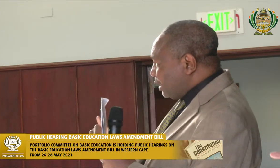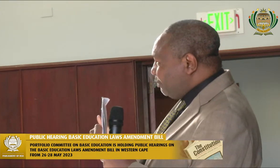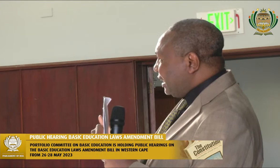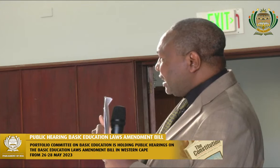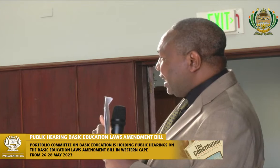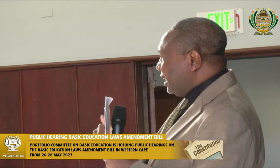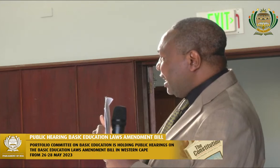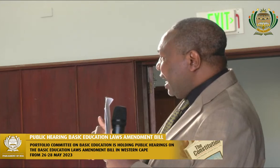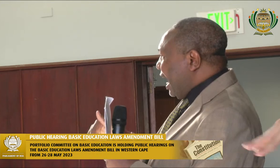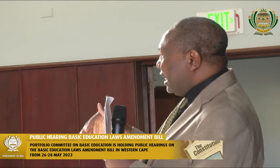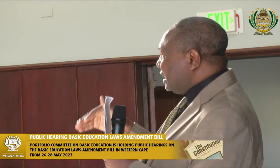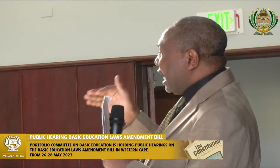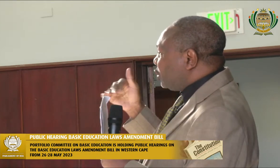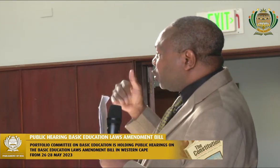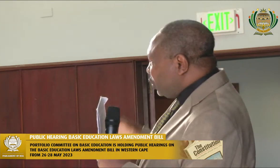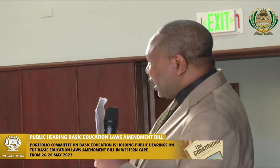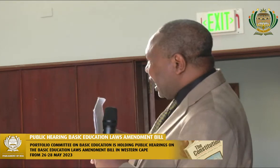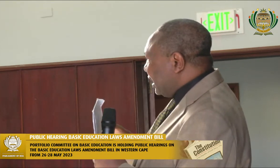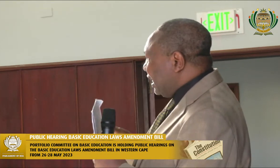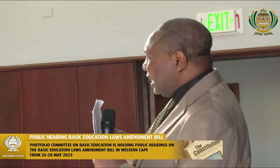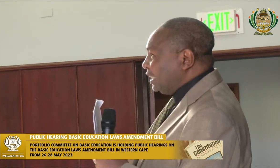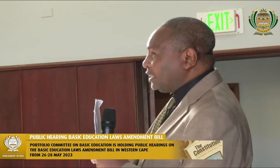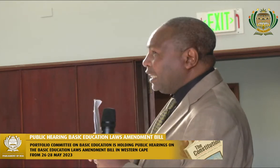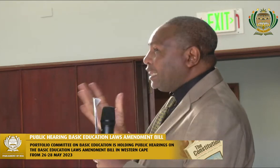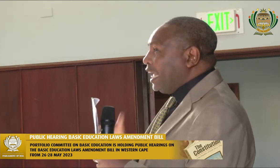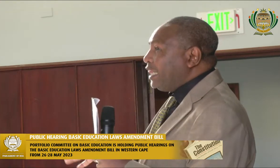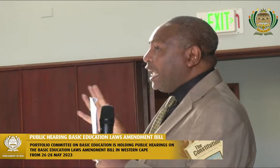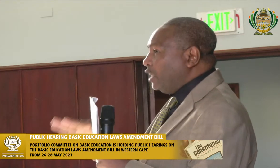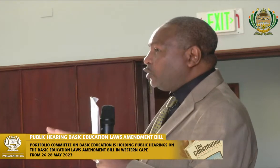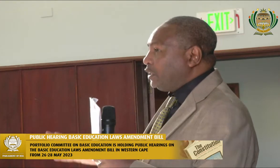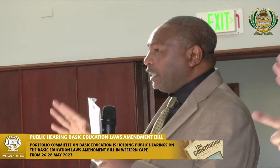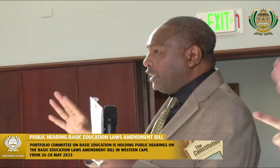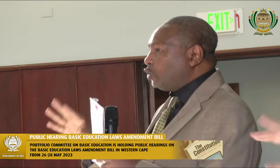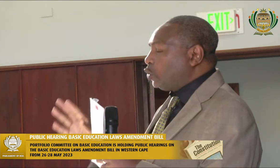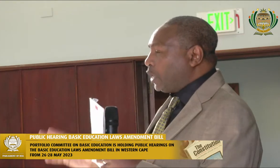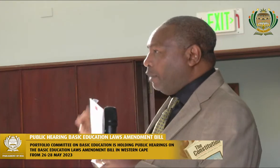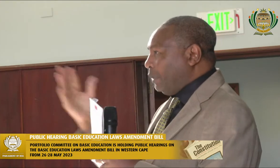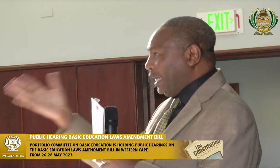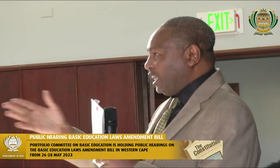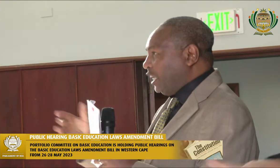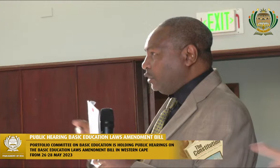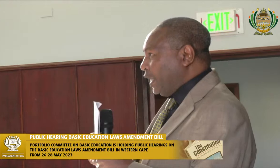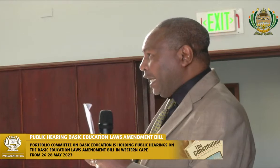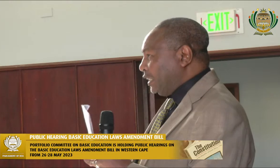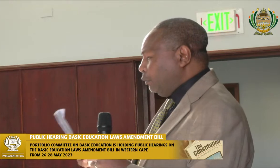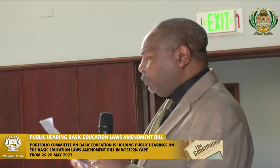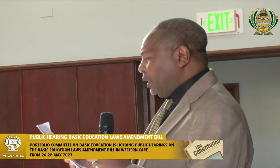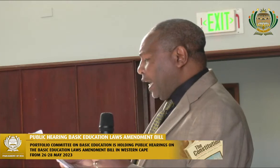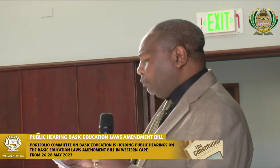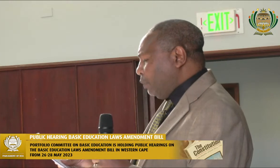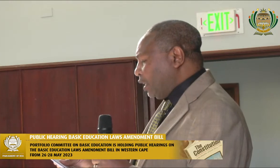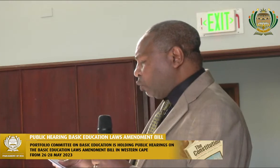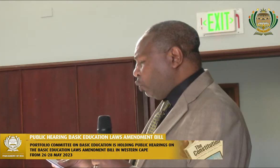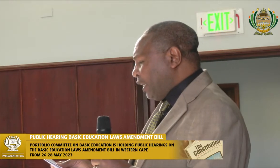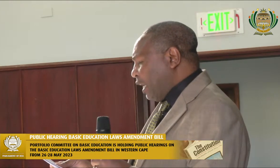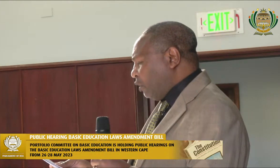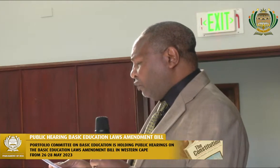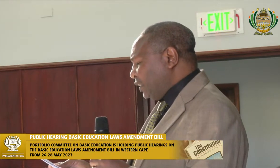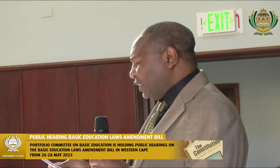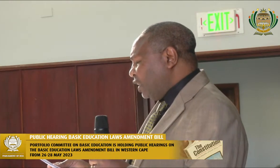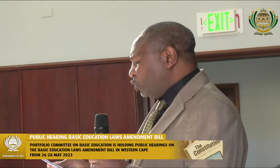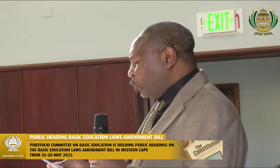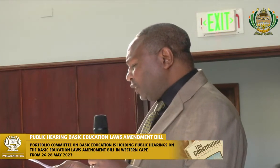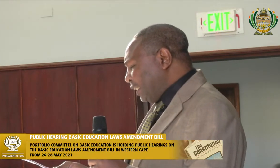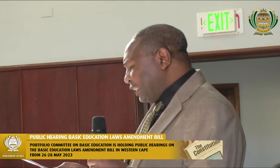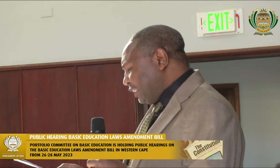to be discriminatory and excluding other learners, then the HOD needs to come and engage with the SGB and make a ruling out